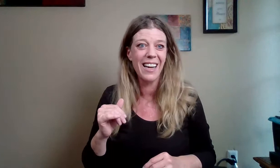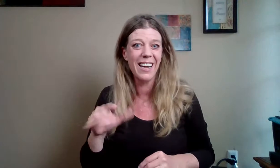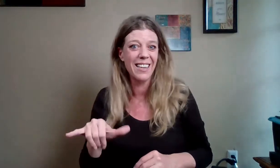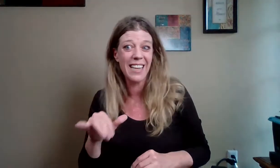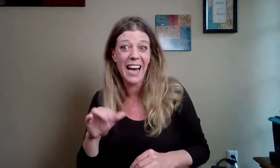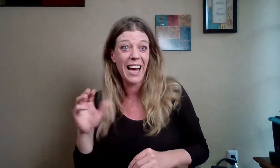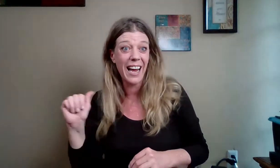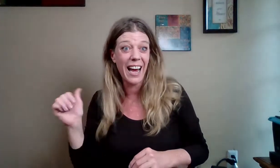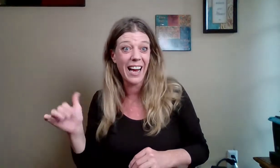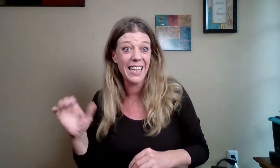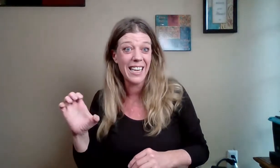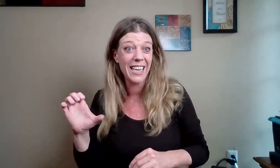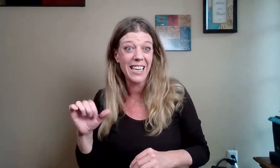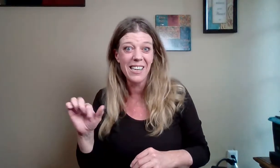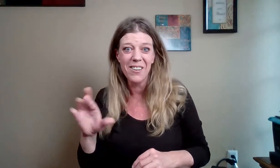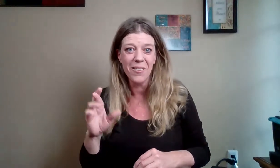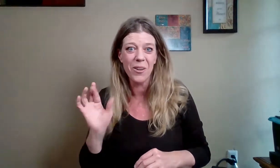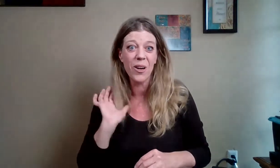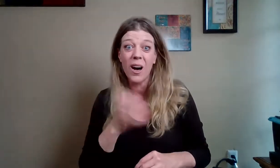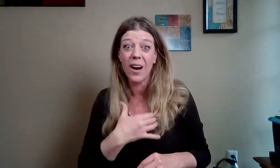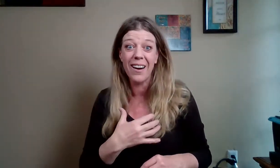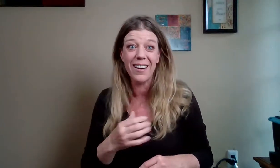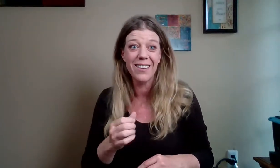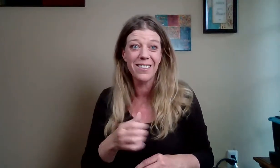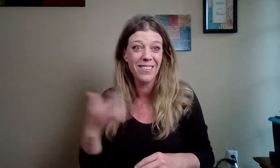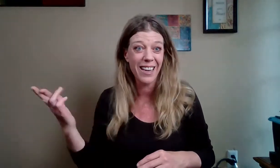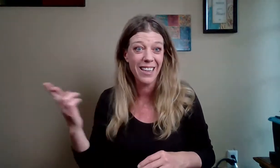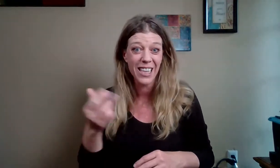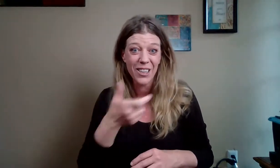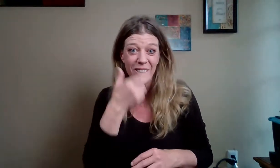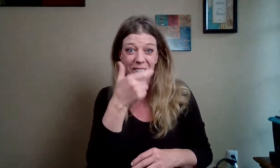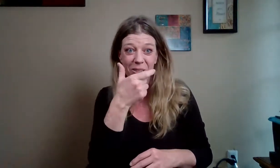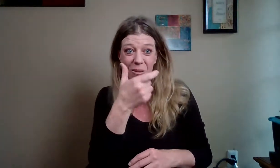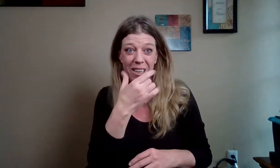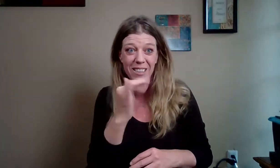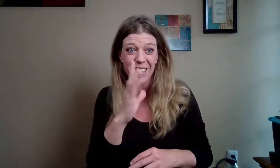is that Annie or our other watcher?